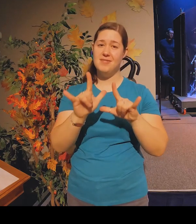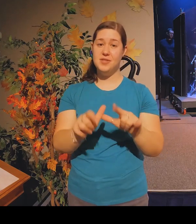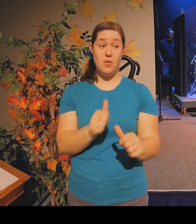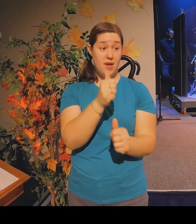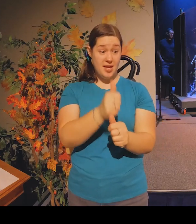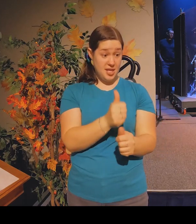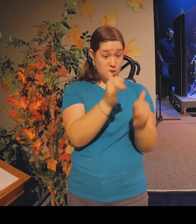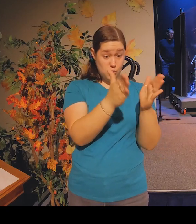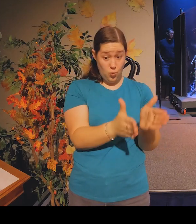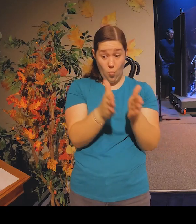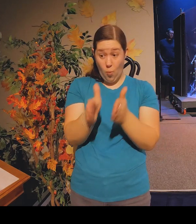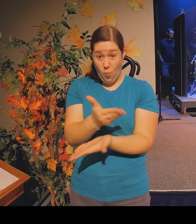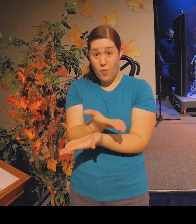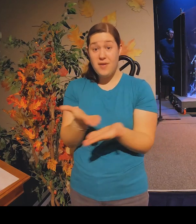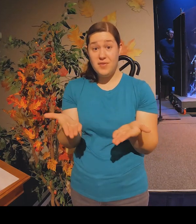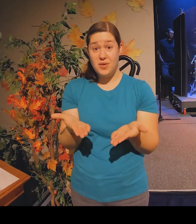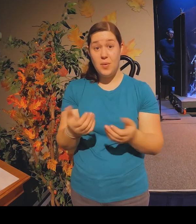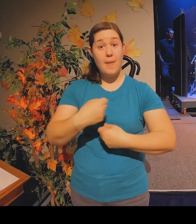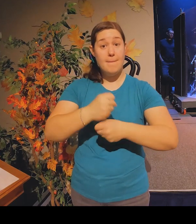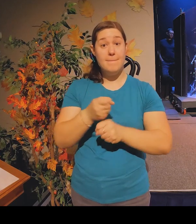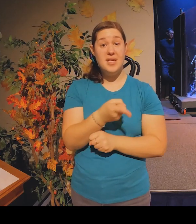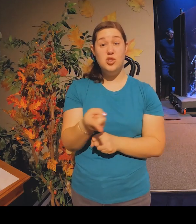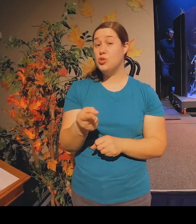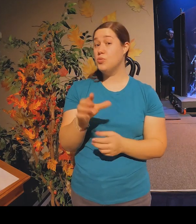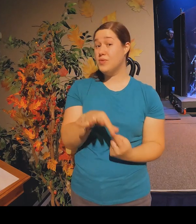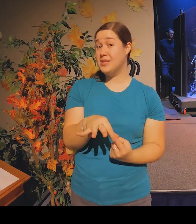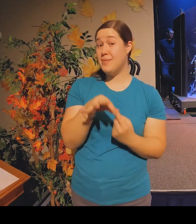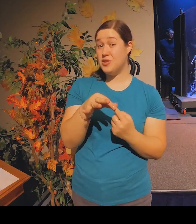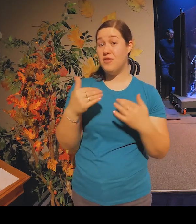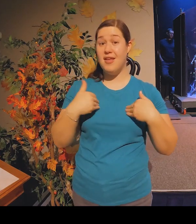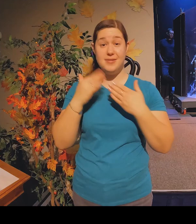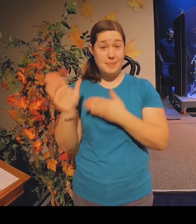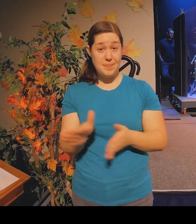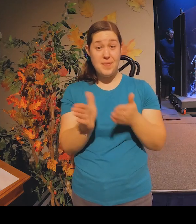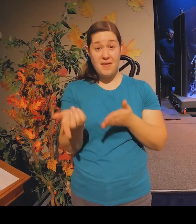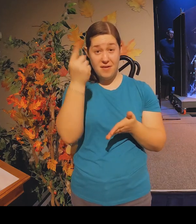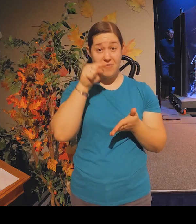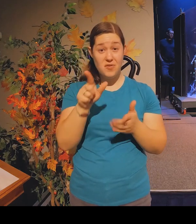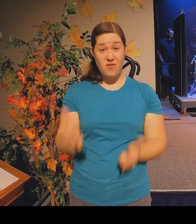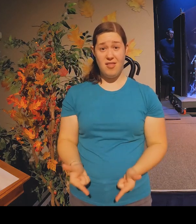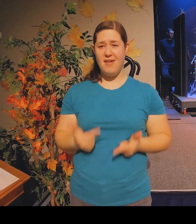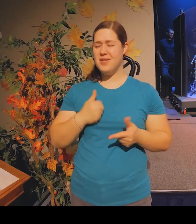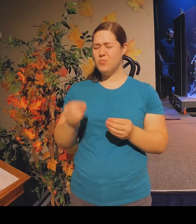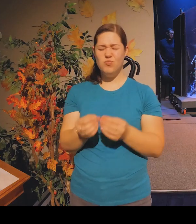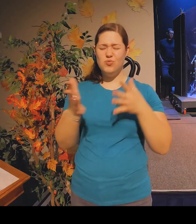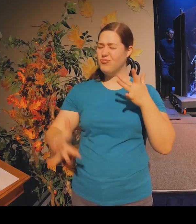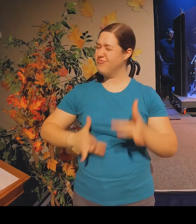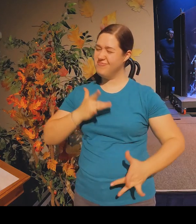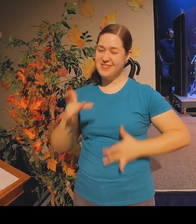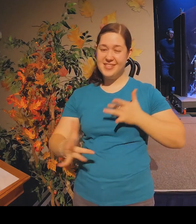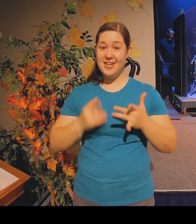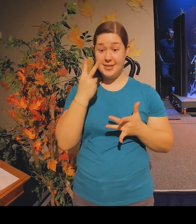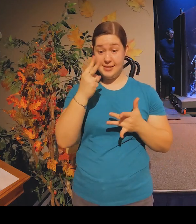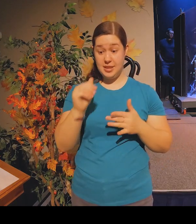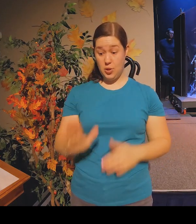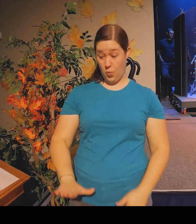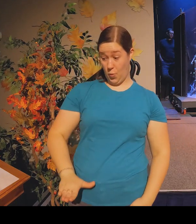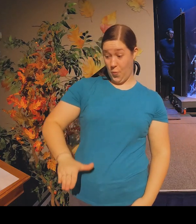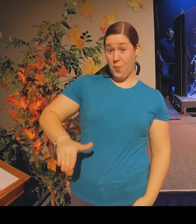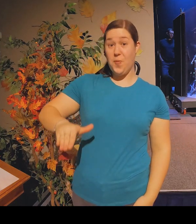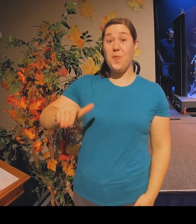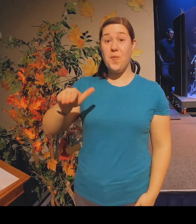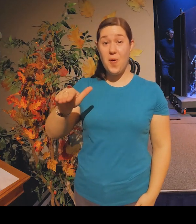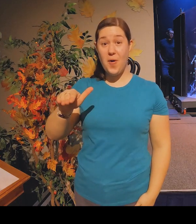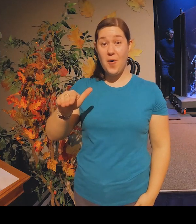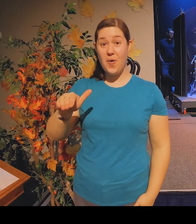and created you special and has a plan for your life. And I'm just so excited. It's going to be very exciting to see you grow